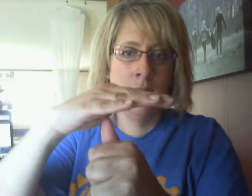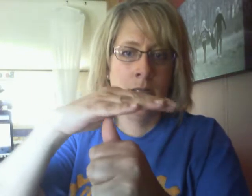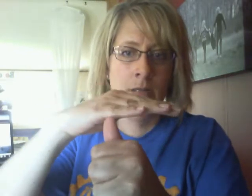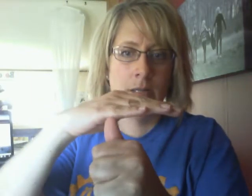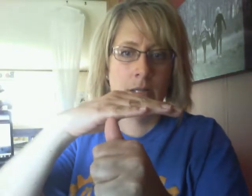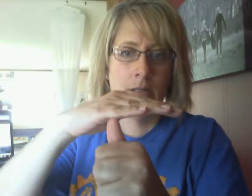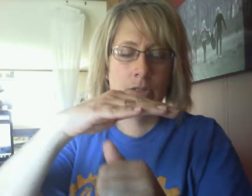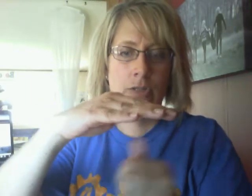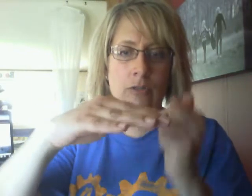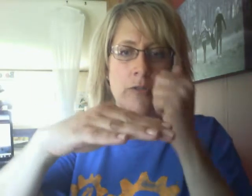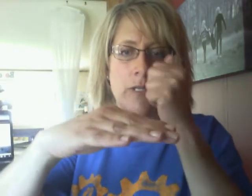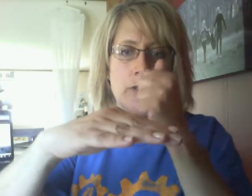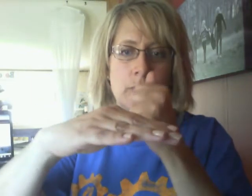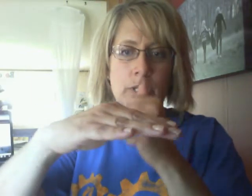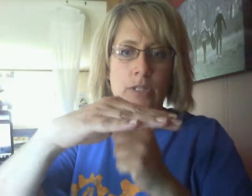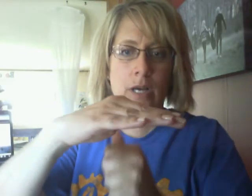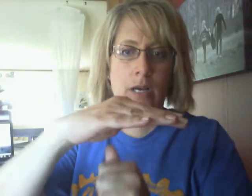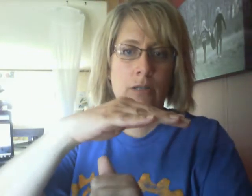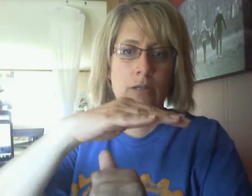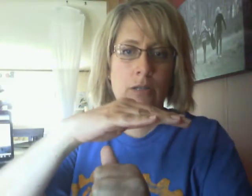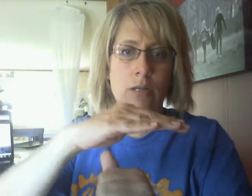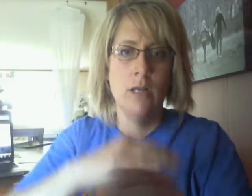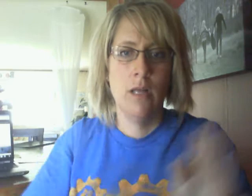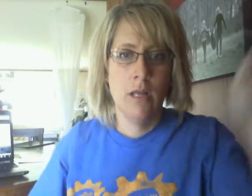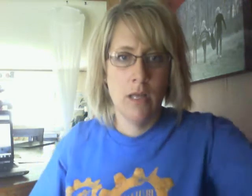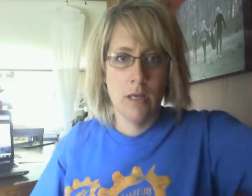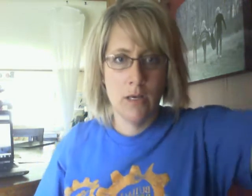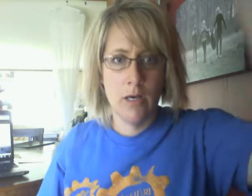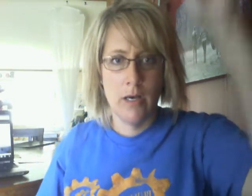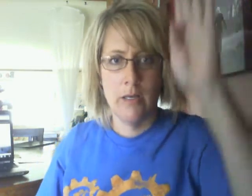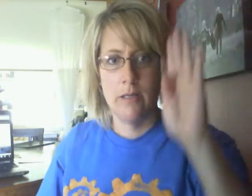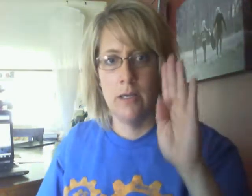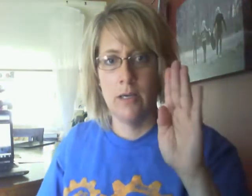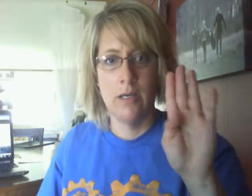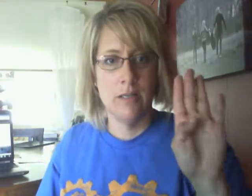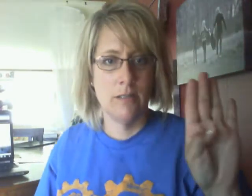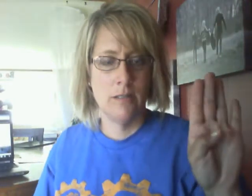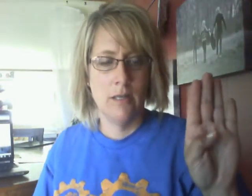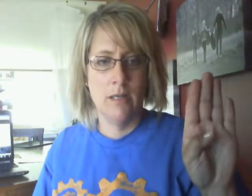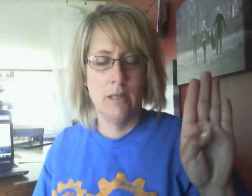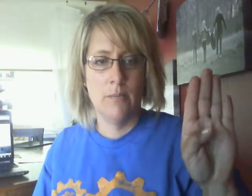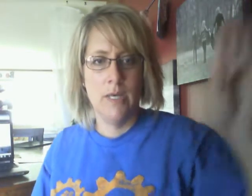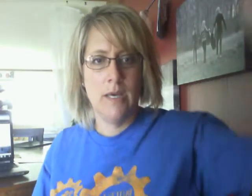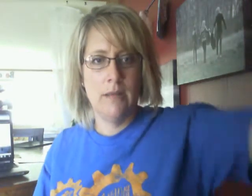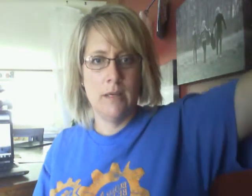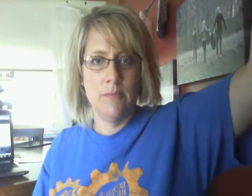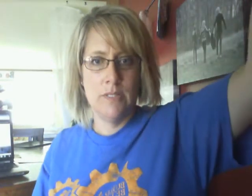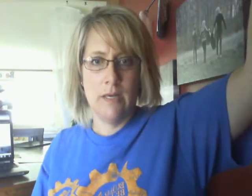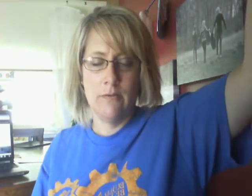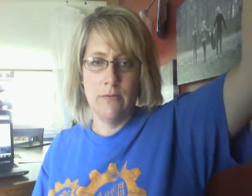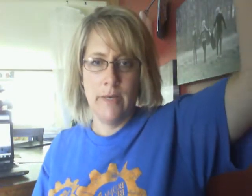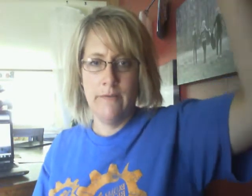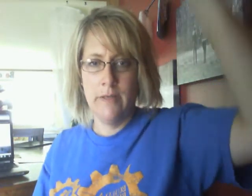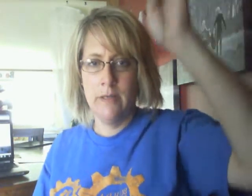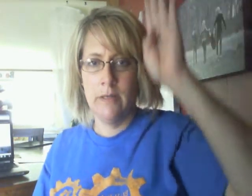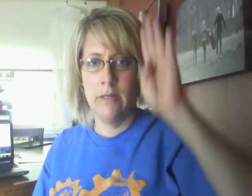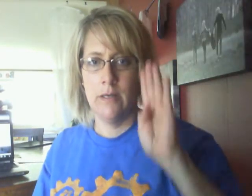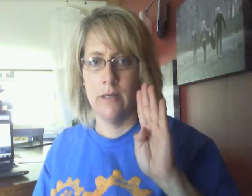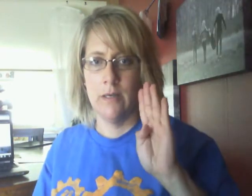under, like a little turtle going under a bridge, under God. And God is the B hand that comes down from heaven and comes